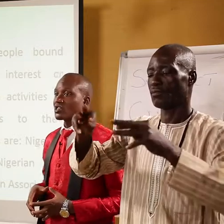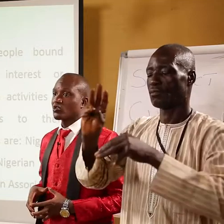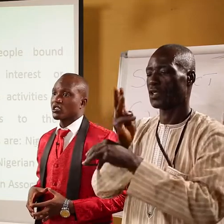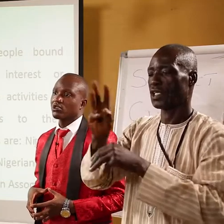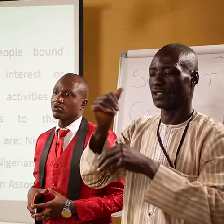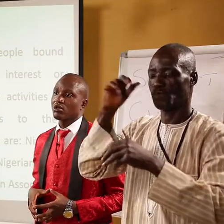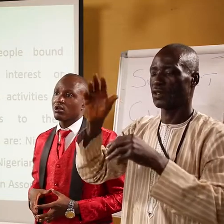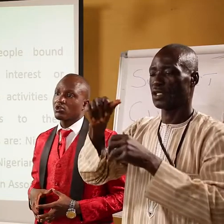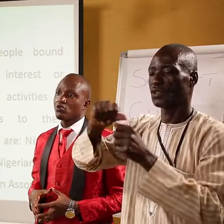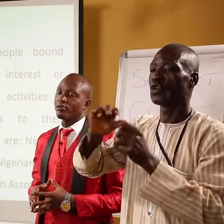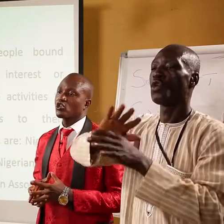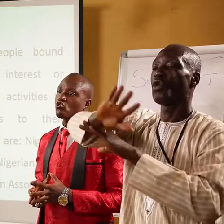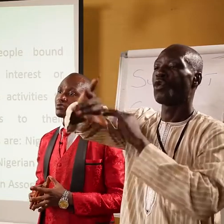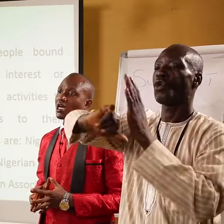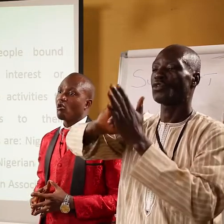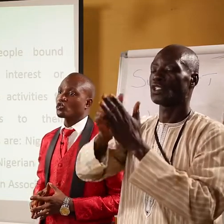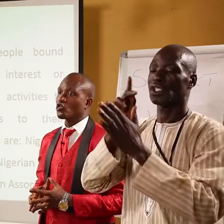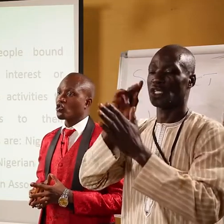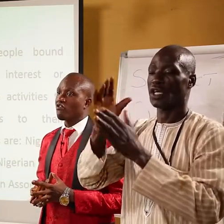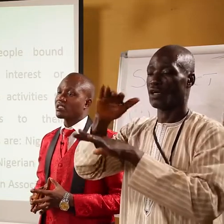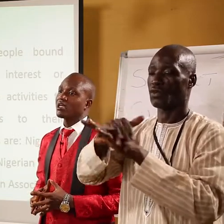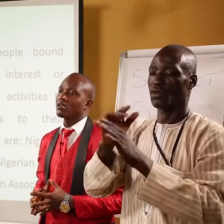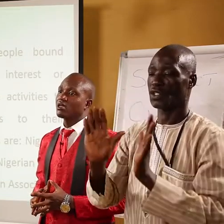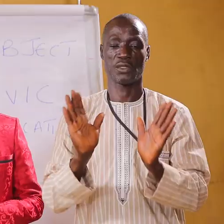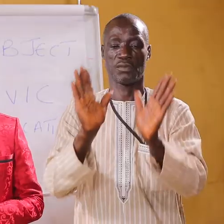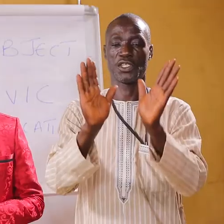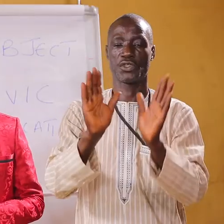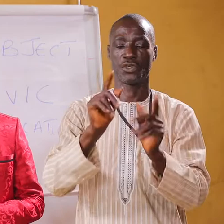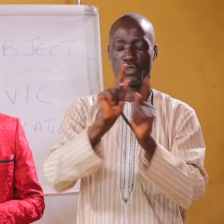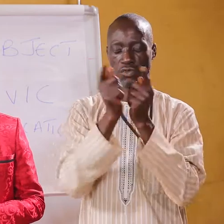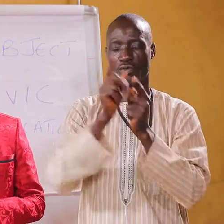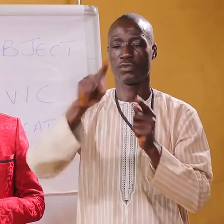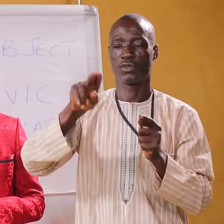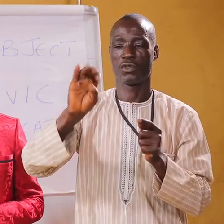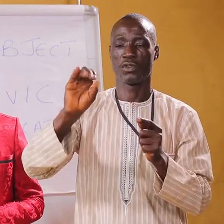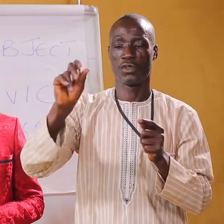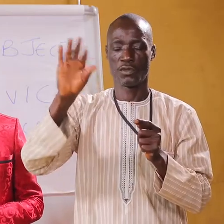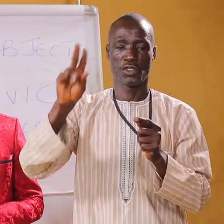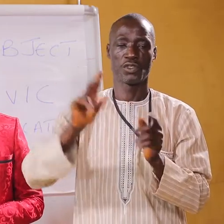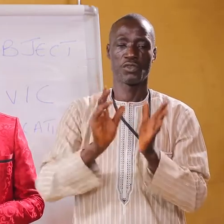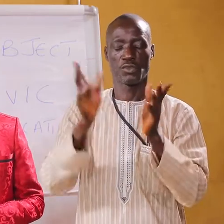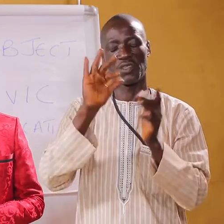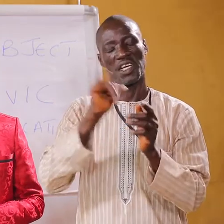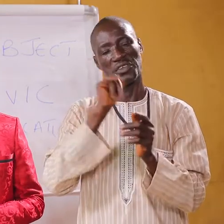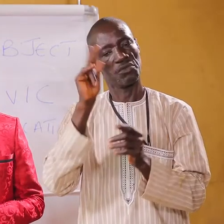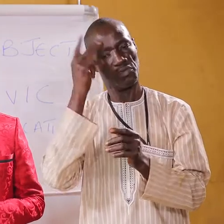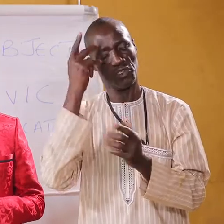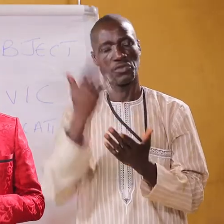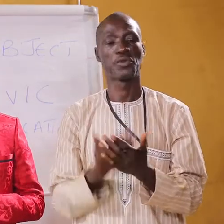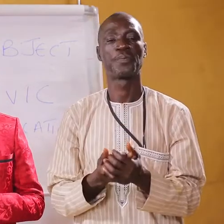Women Association. So pressure groups are also non-governmental. They are not political.